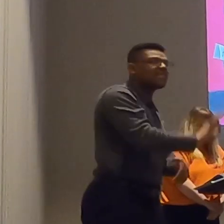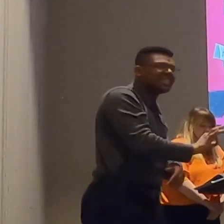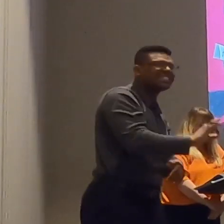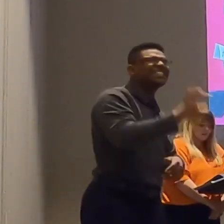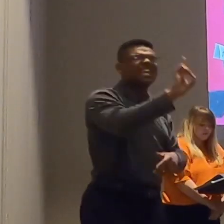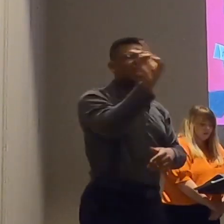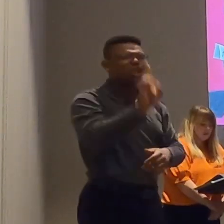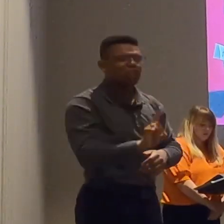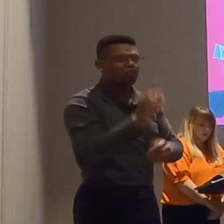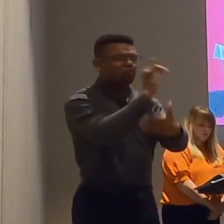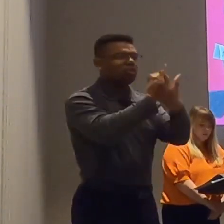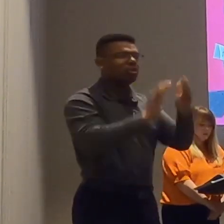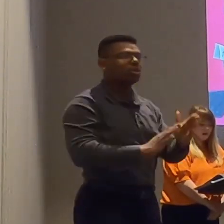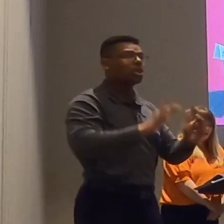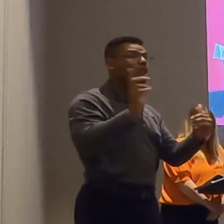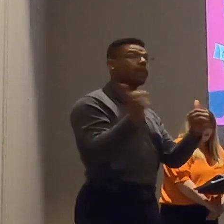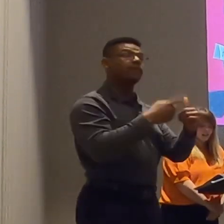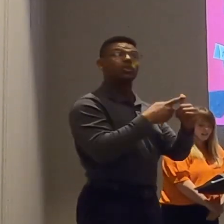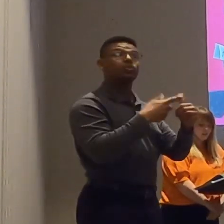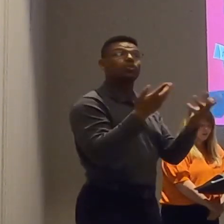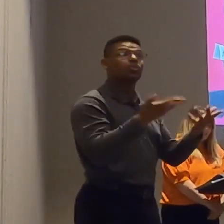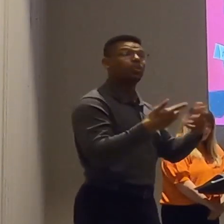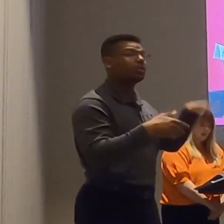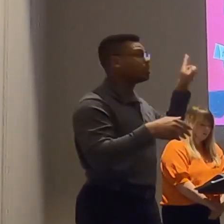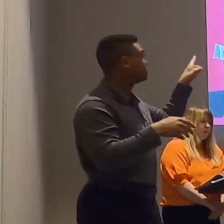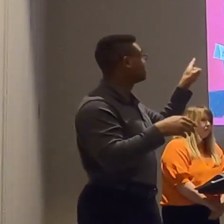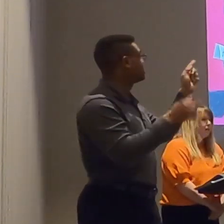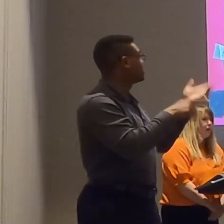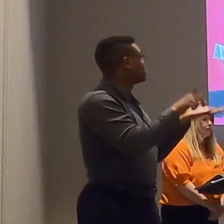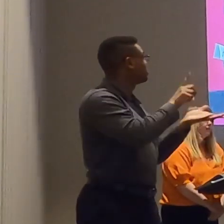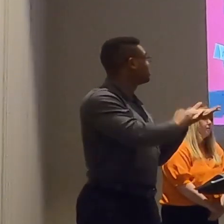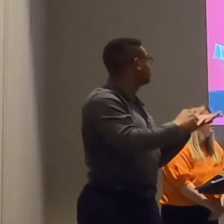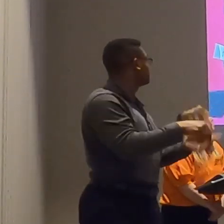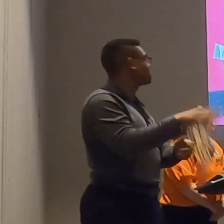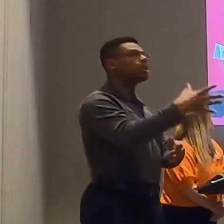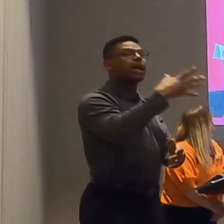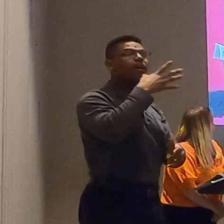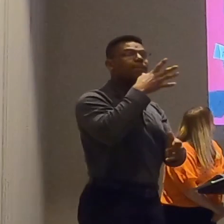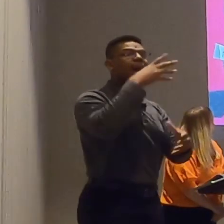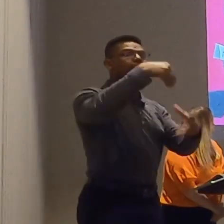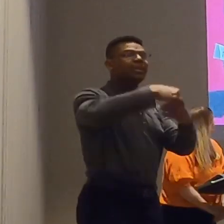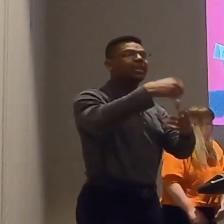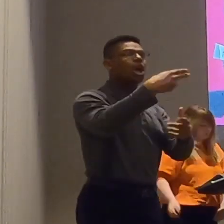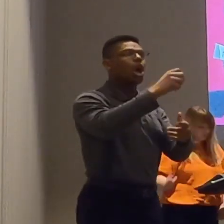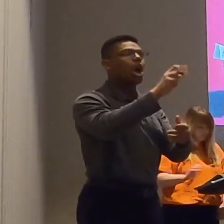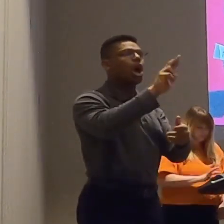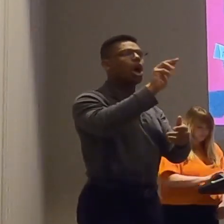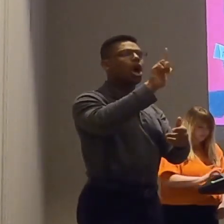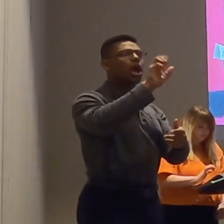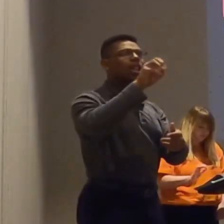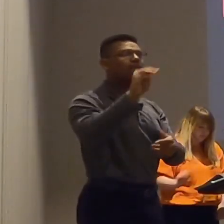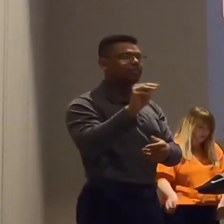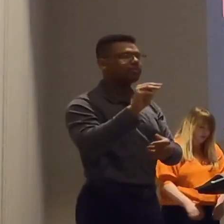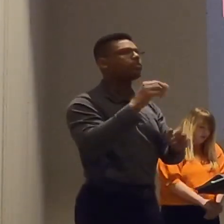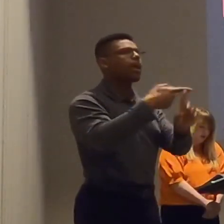this talk, and the first artwork we'll be talking about is this print titled Mom in Harlem by G. Bowman.